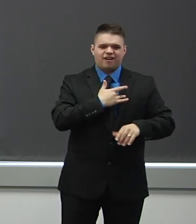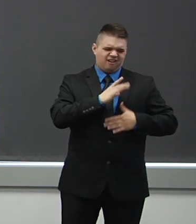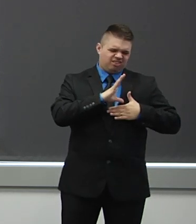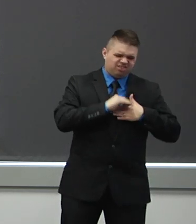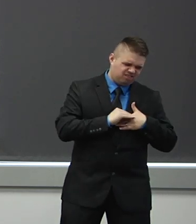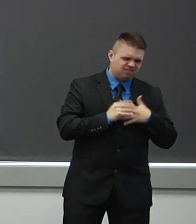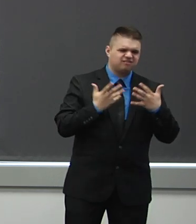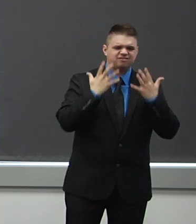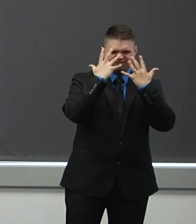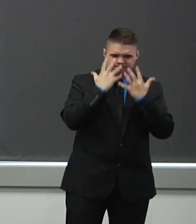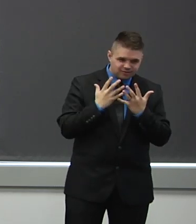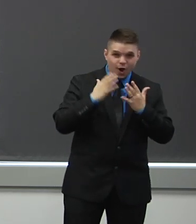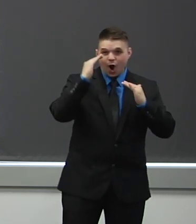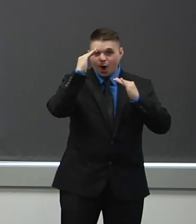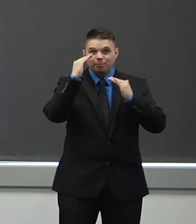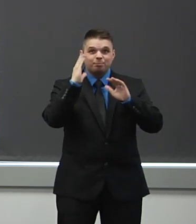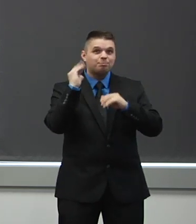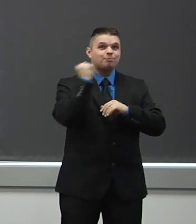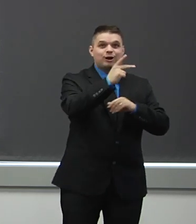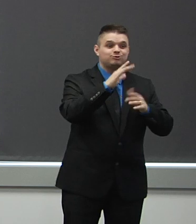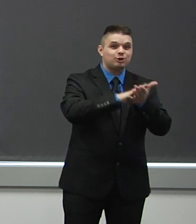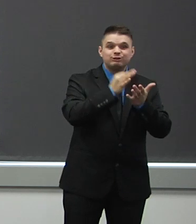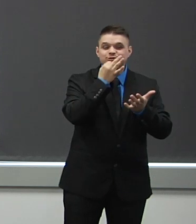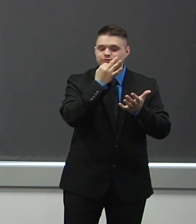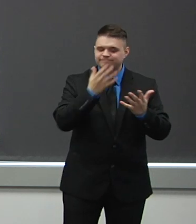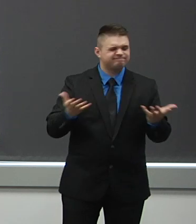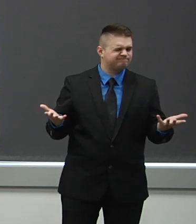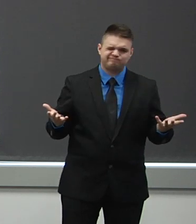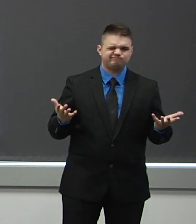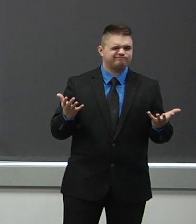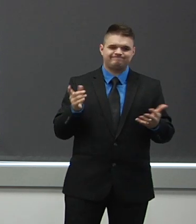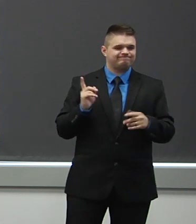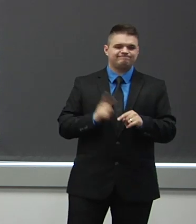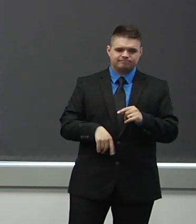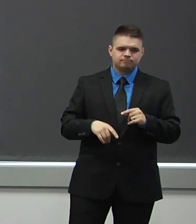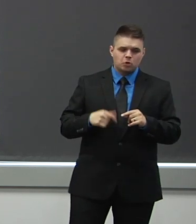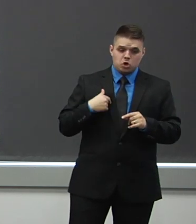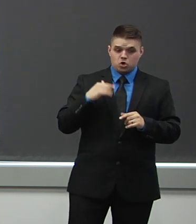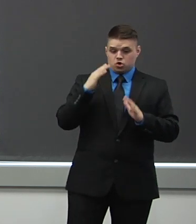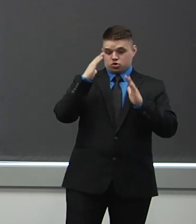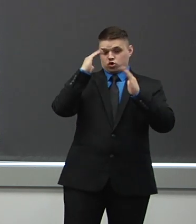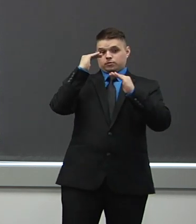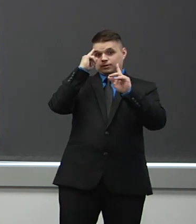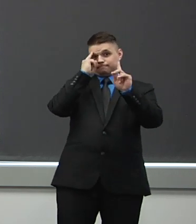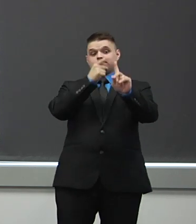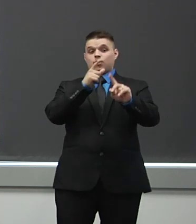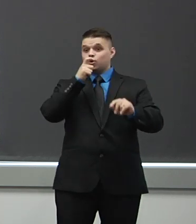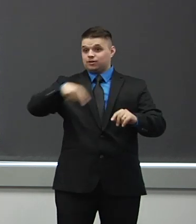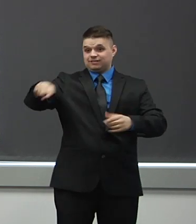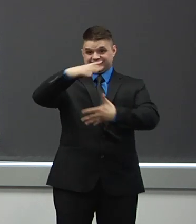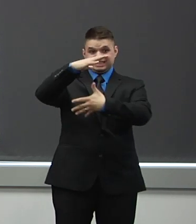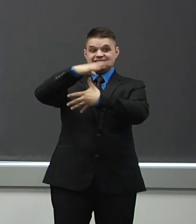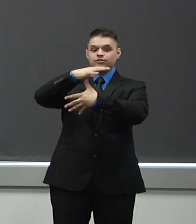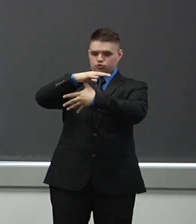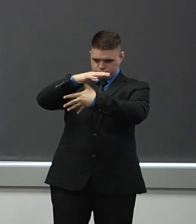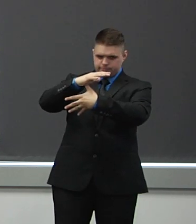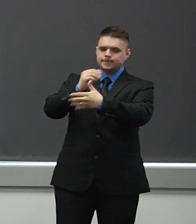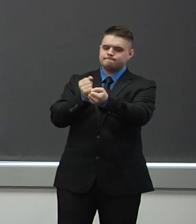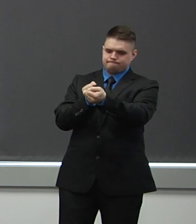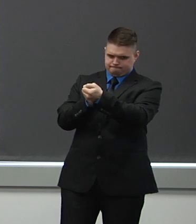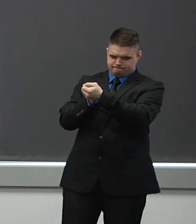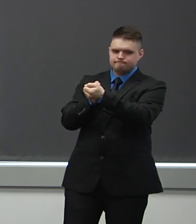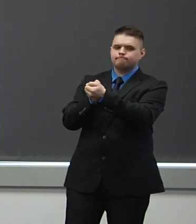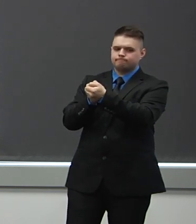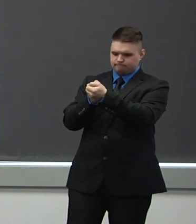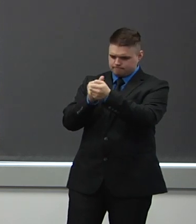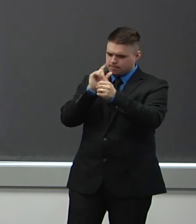to hear. However, I hope the plan to graduate our seniors and our commitment to continued learning